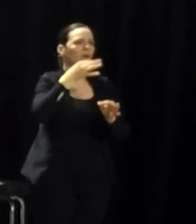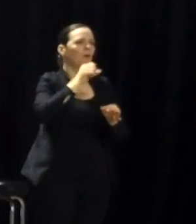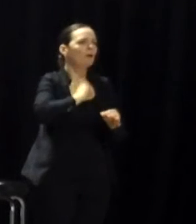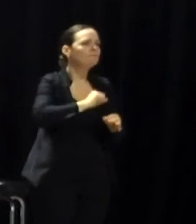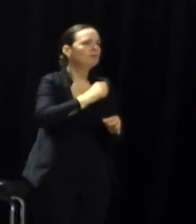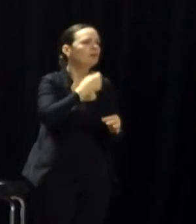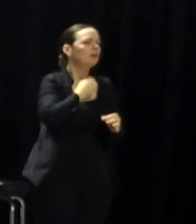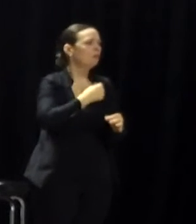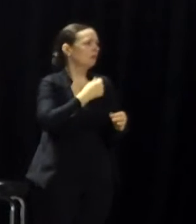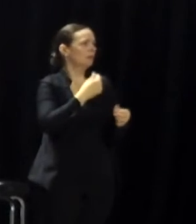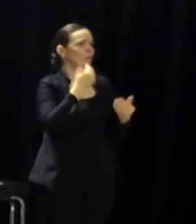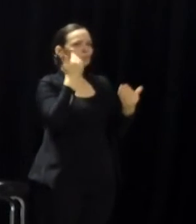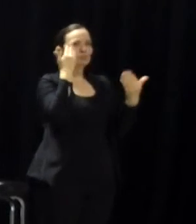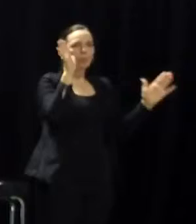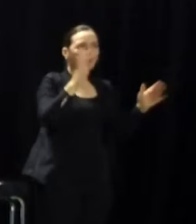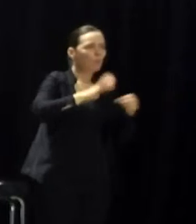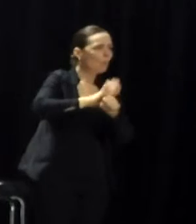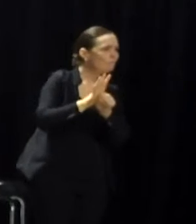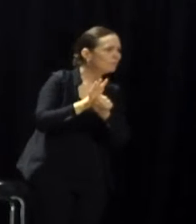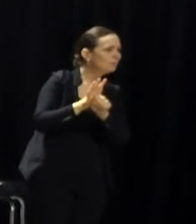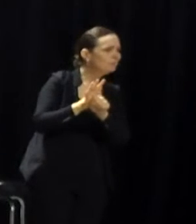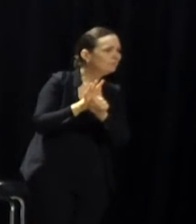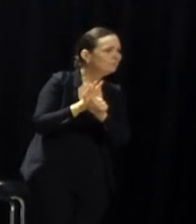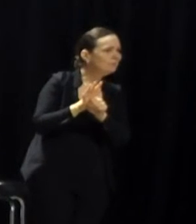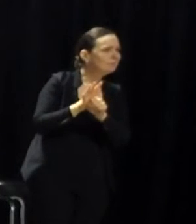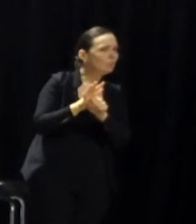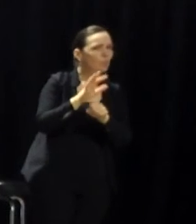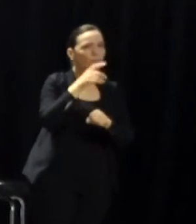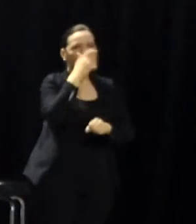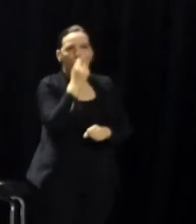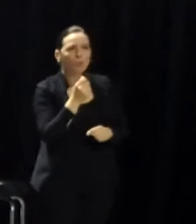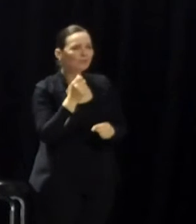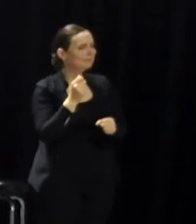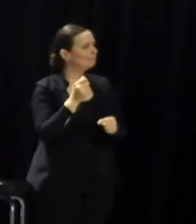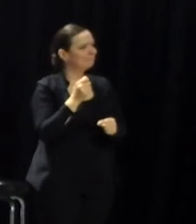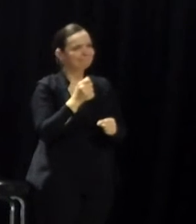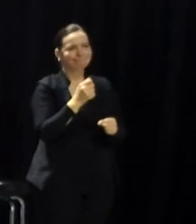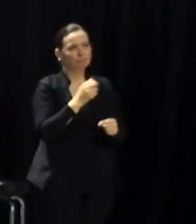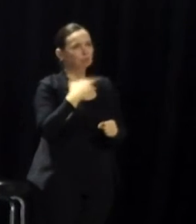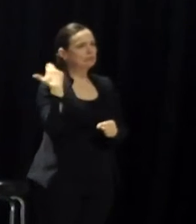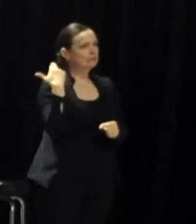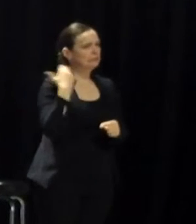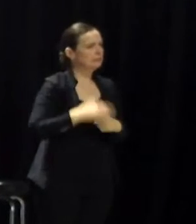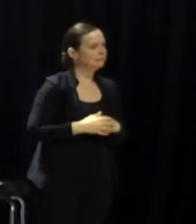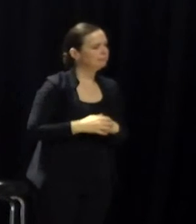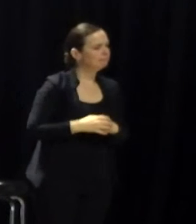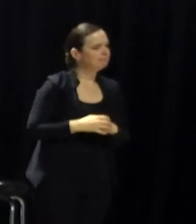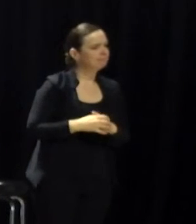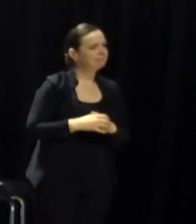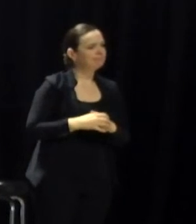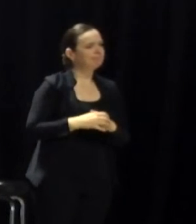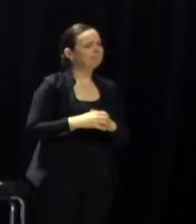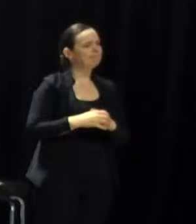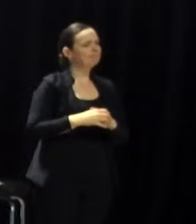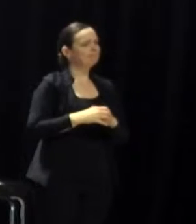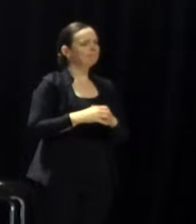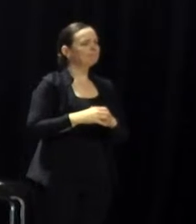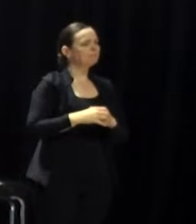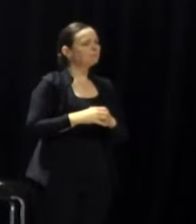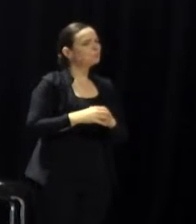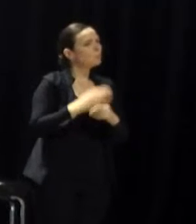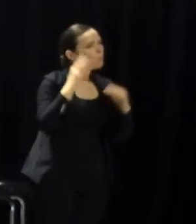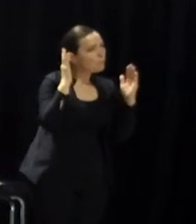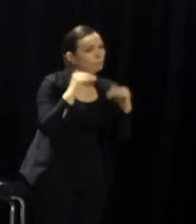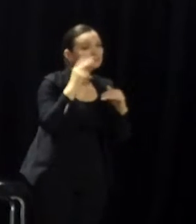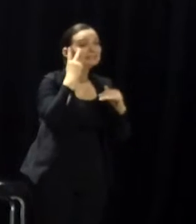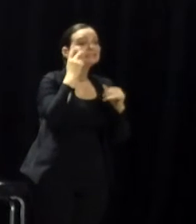time. Take away surges, the holiday surges. So now we've hopefully absorbed those, and now we'll start